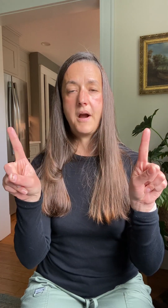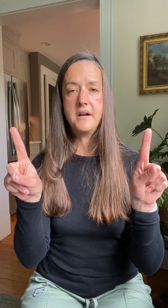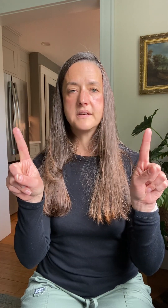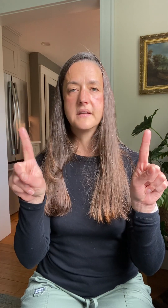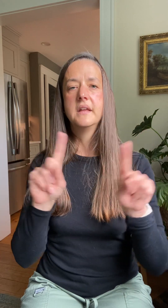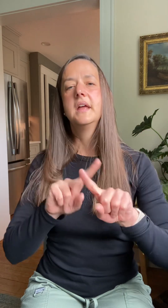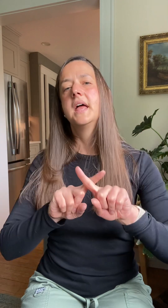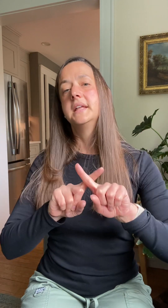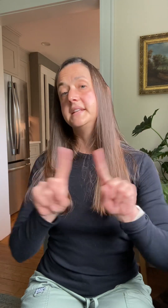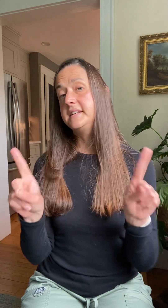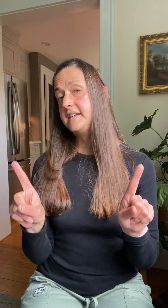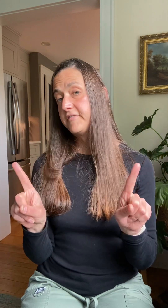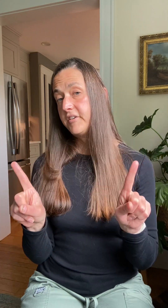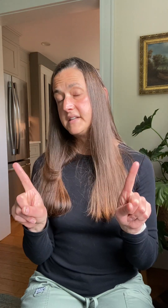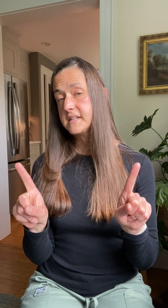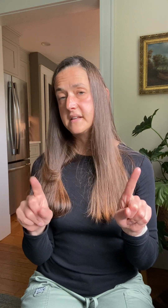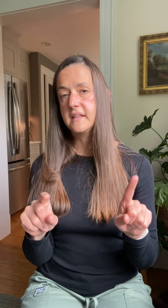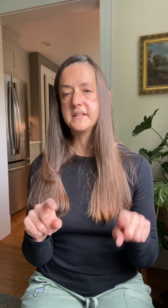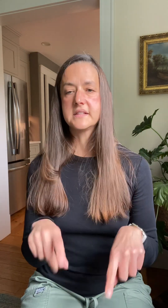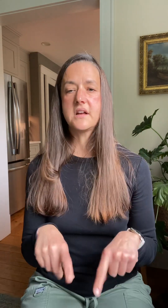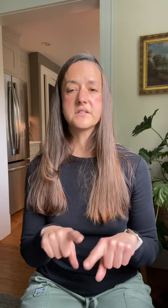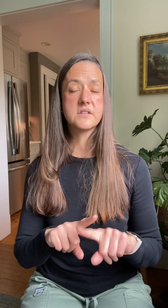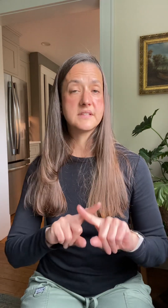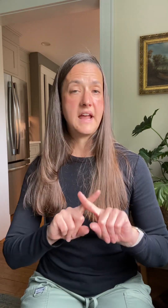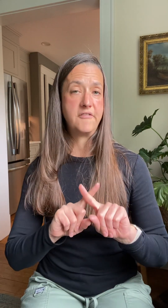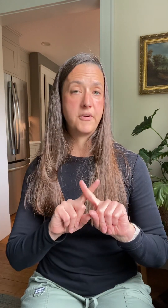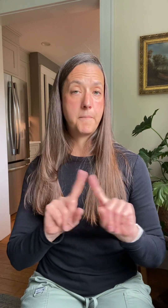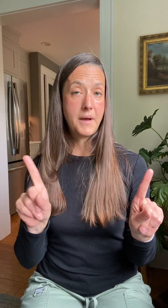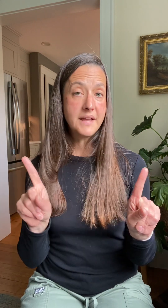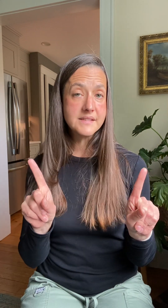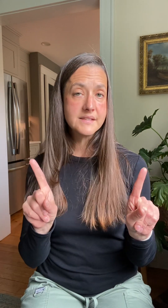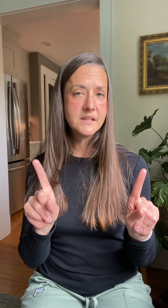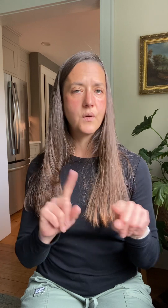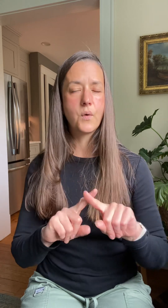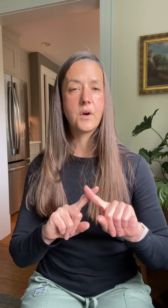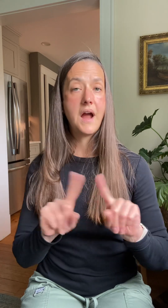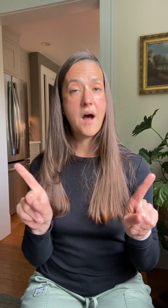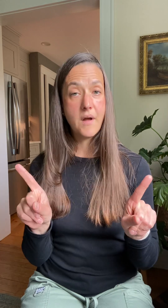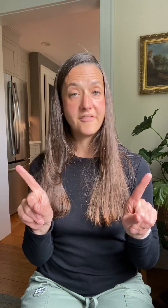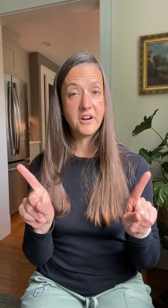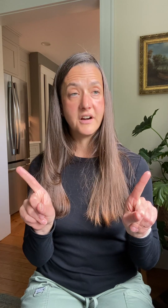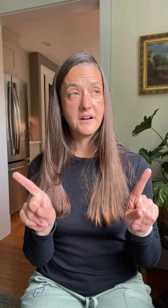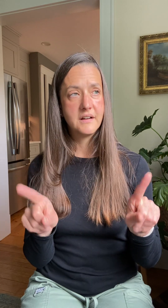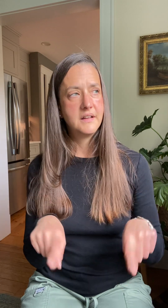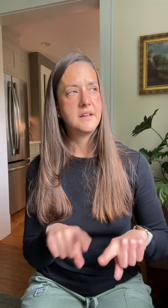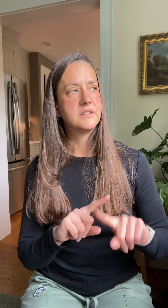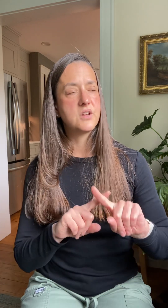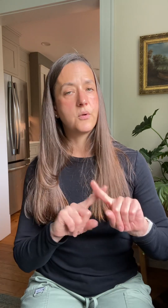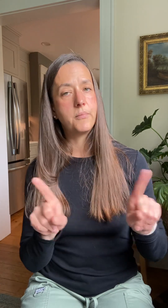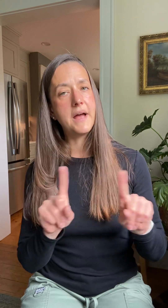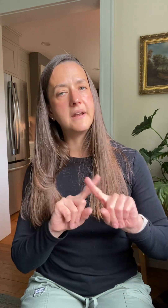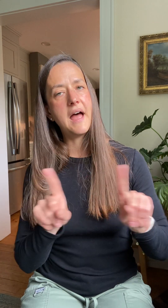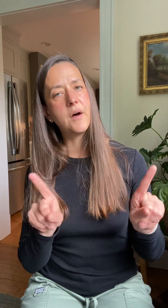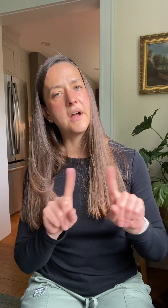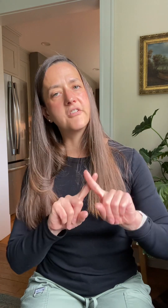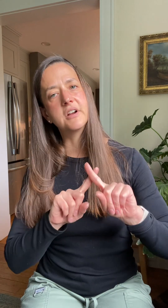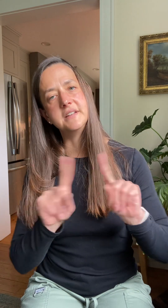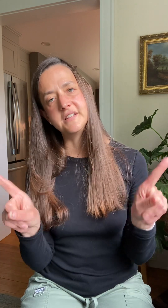apart. Different. And this is also the sign for buts or however. So but, however, and